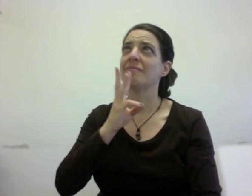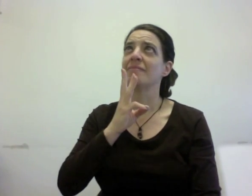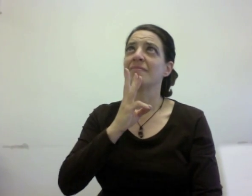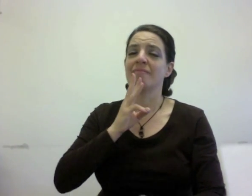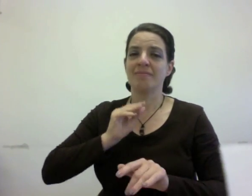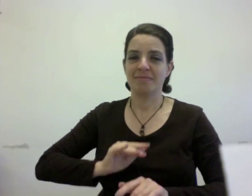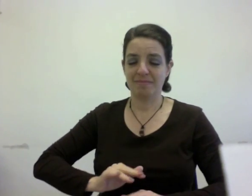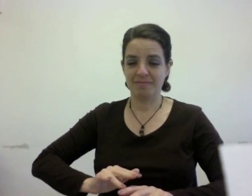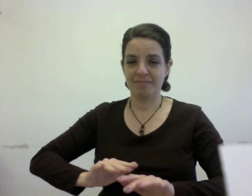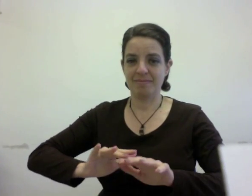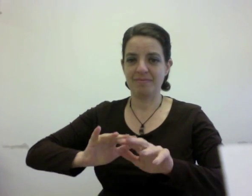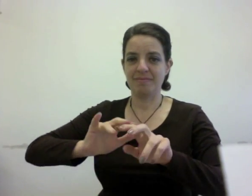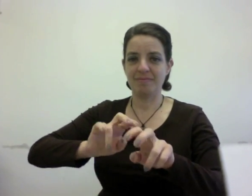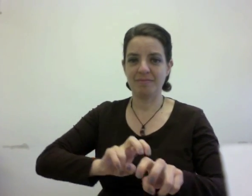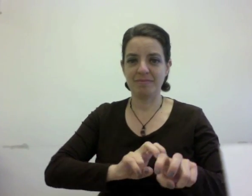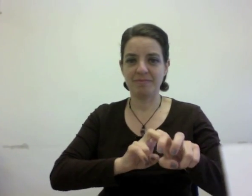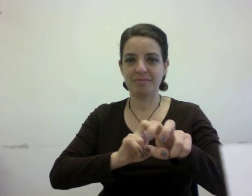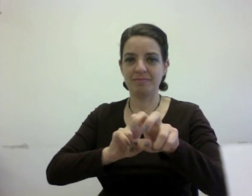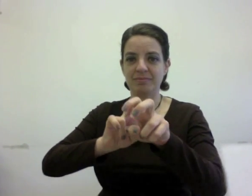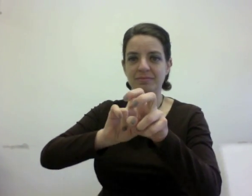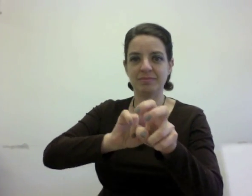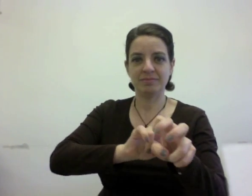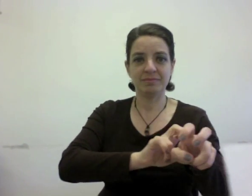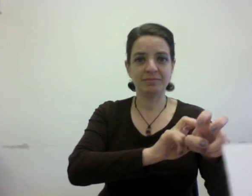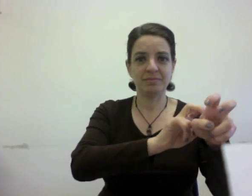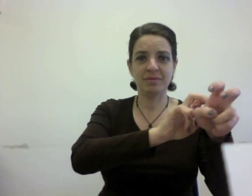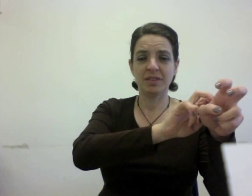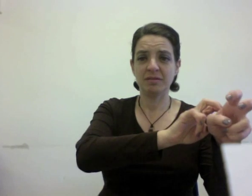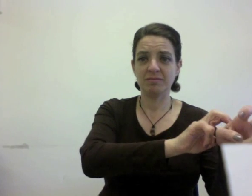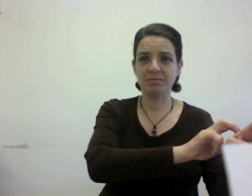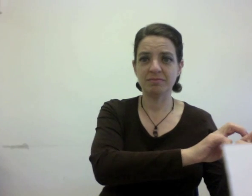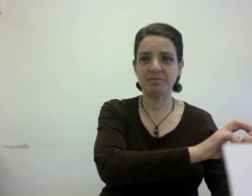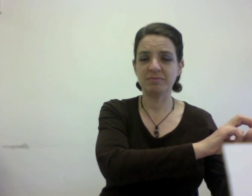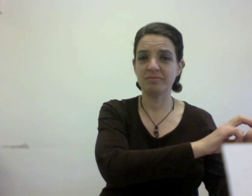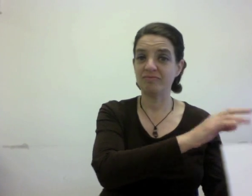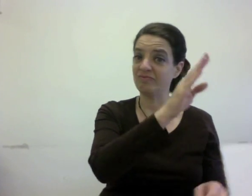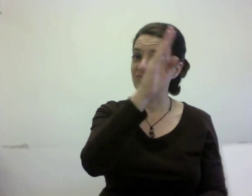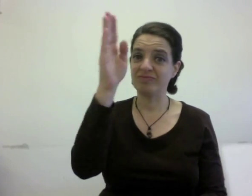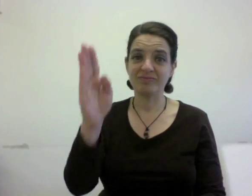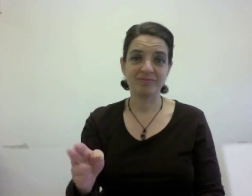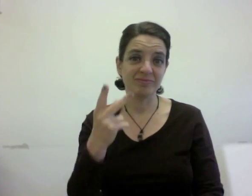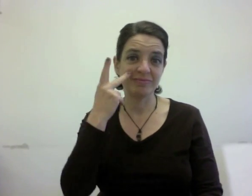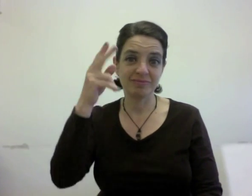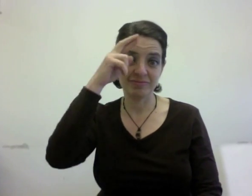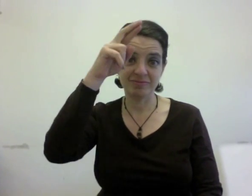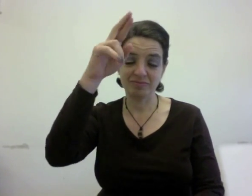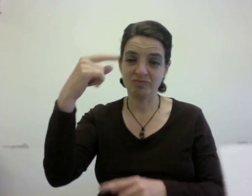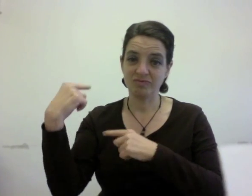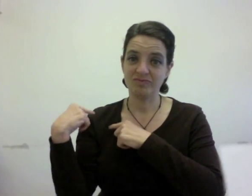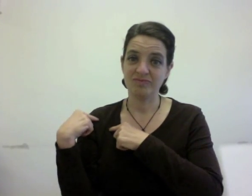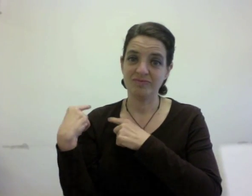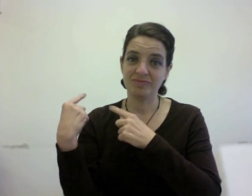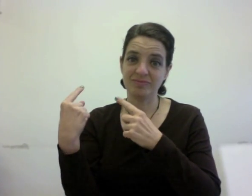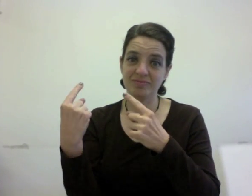waters came down and sort of floated them away. That's why you'll never see a unicorn to this very